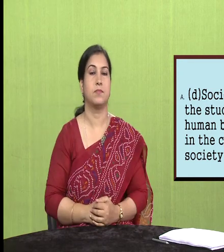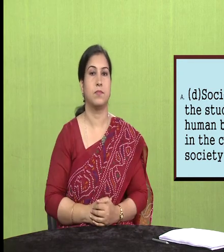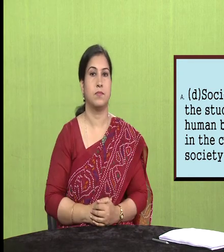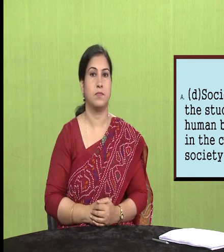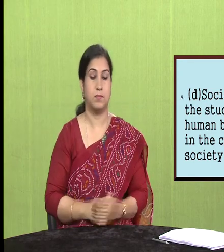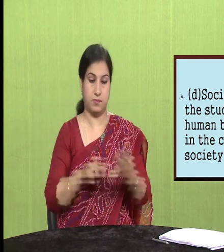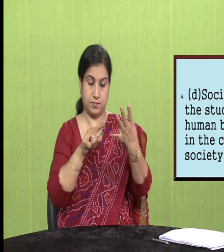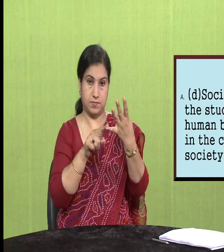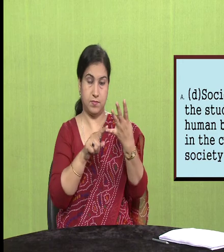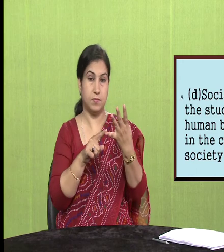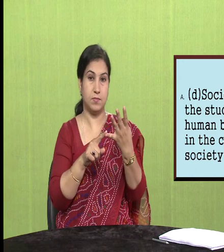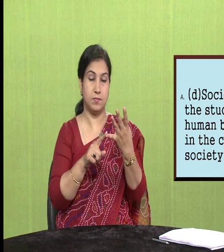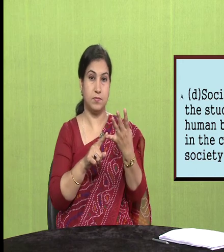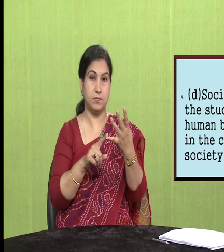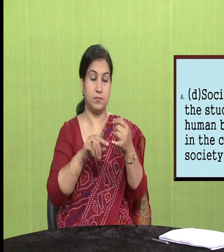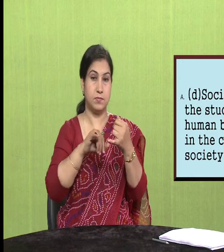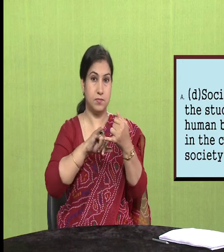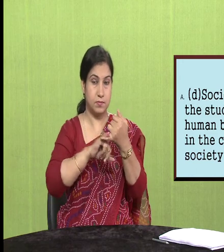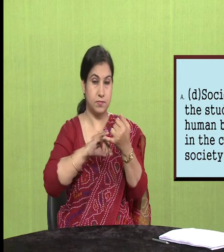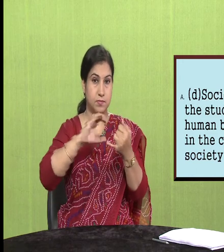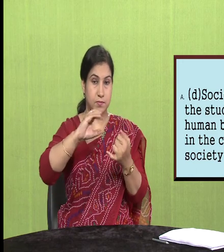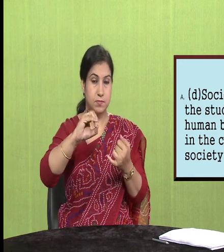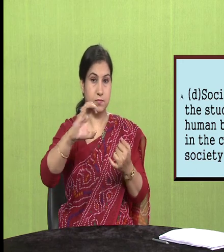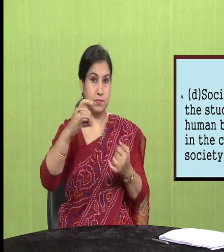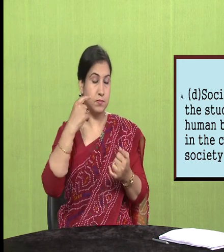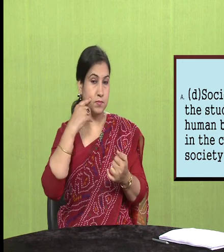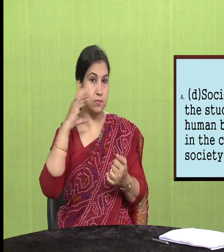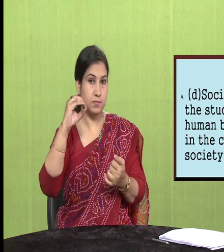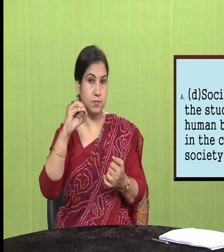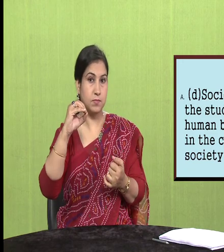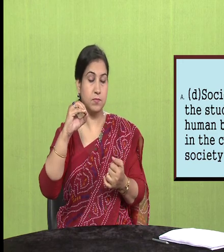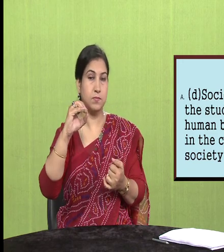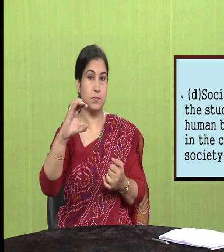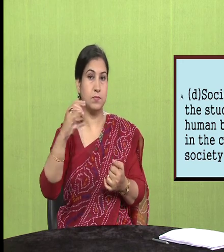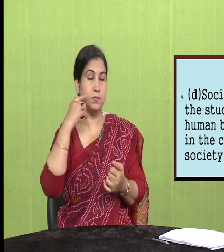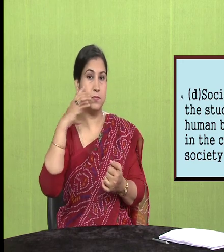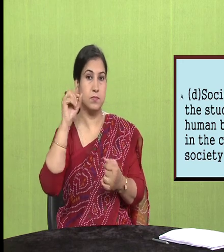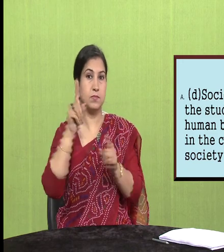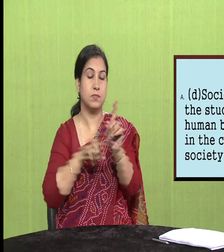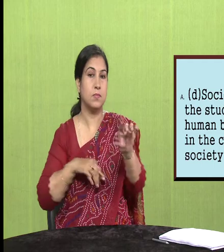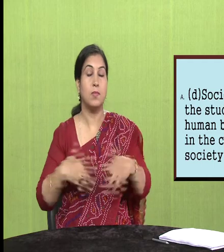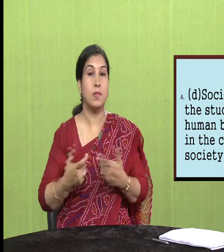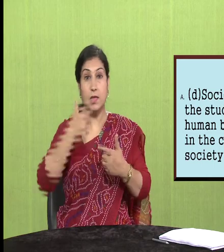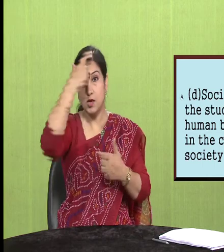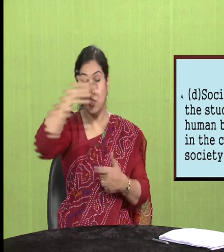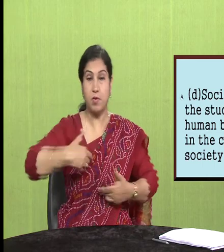The study of human behavior in the context of society is called as sociology.